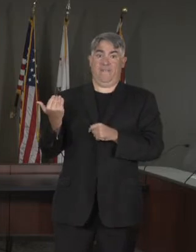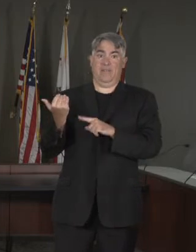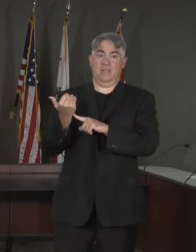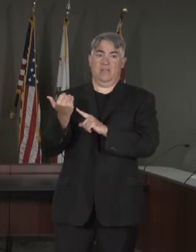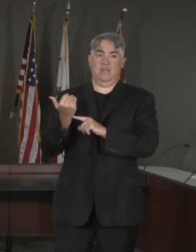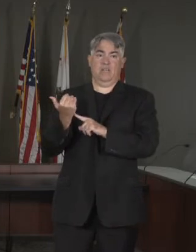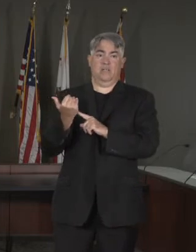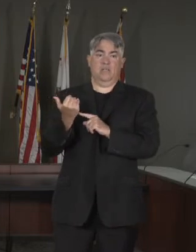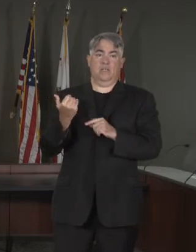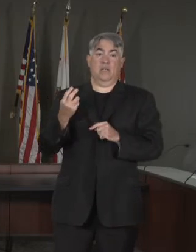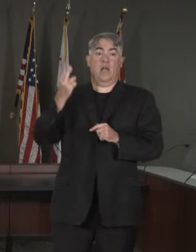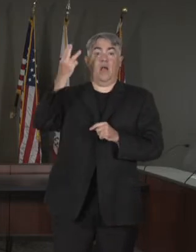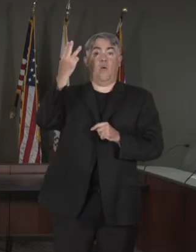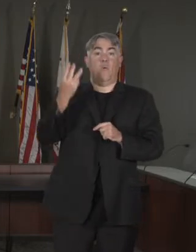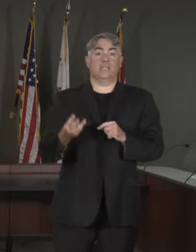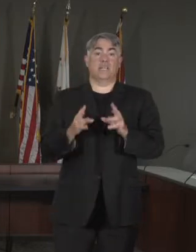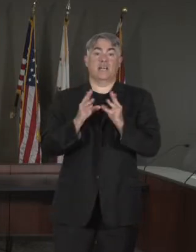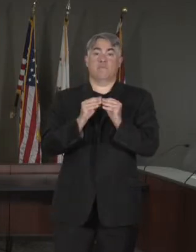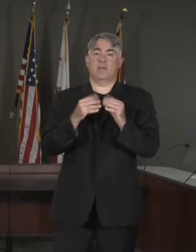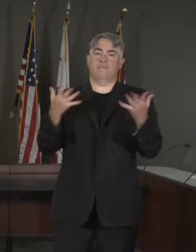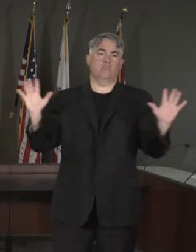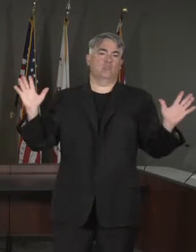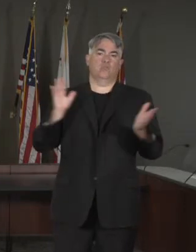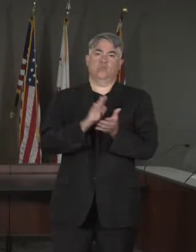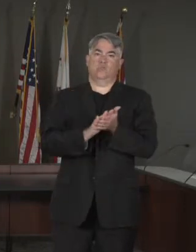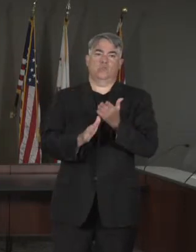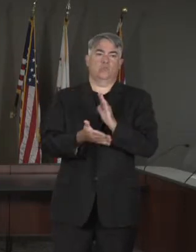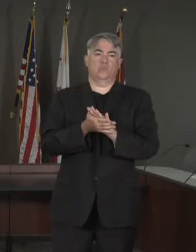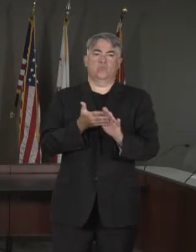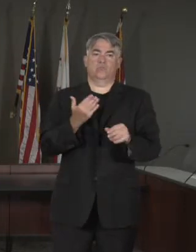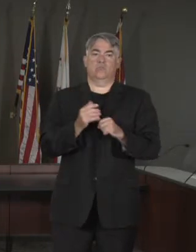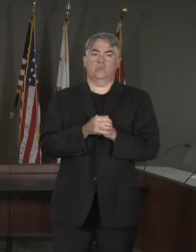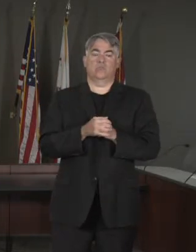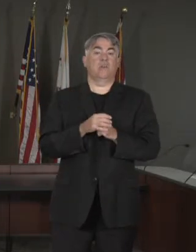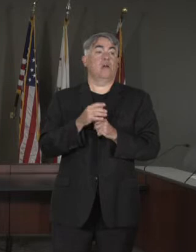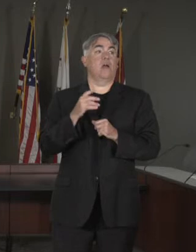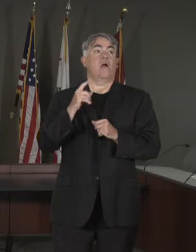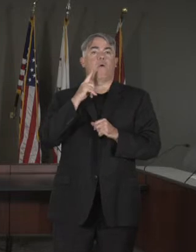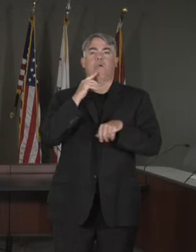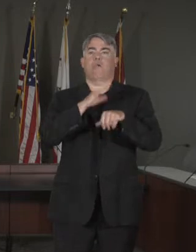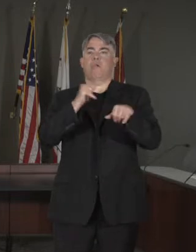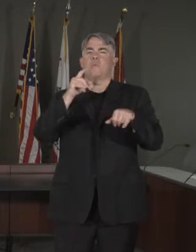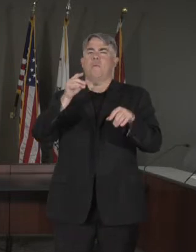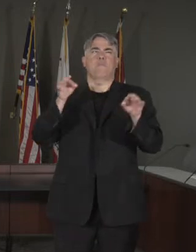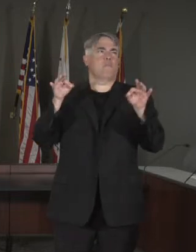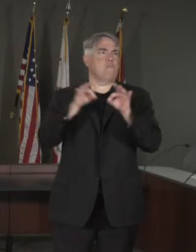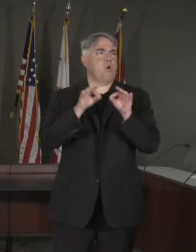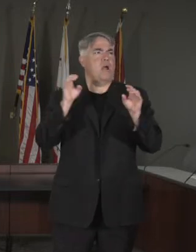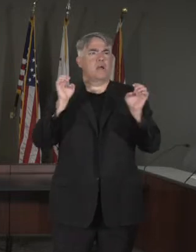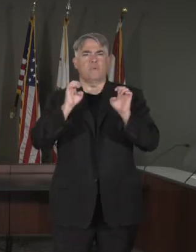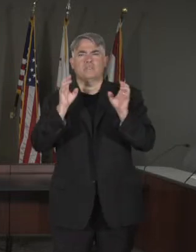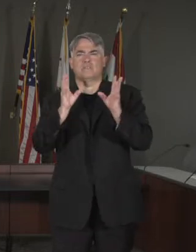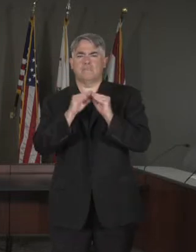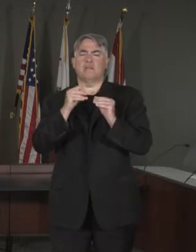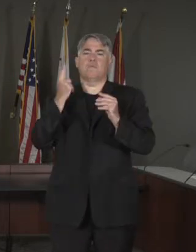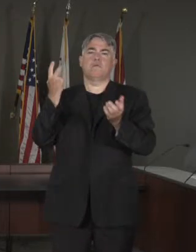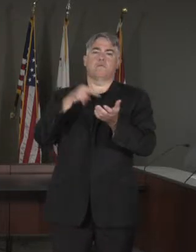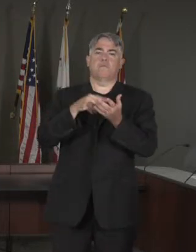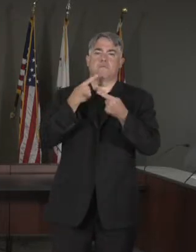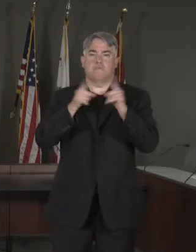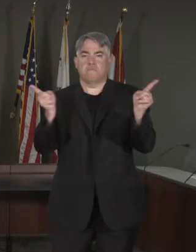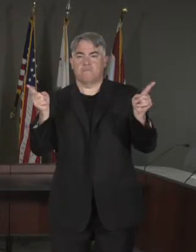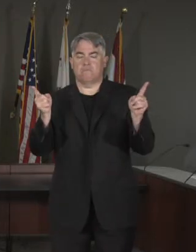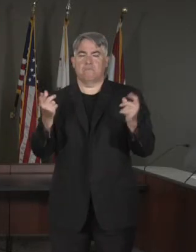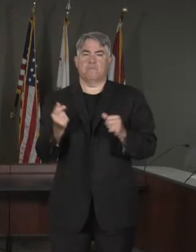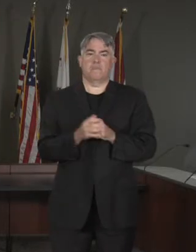basis. We also will be making some changes in how we report out the data. We will continue to share all of the COVID-related information around